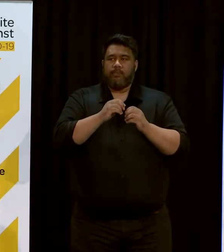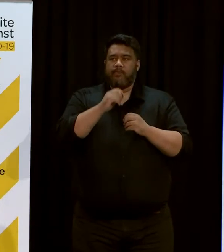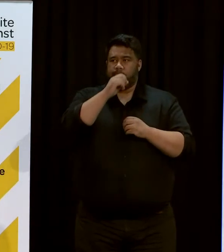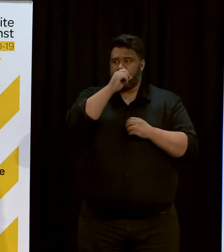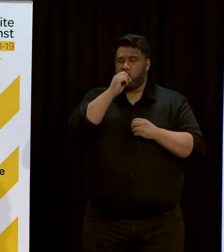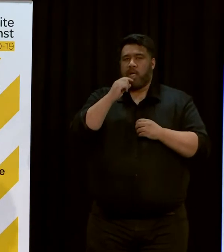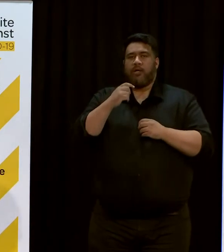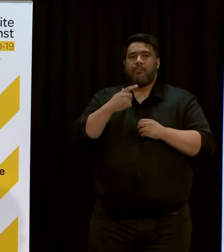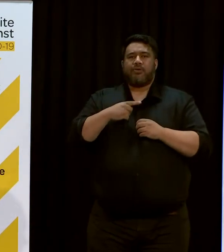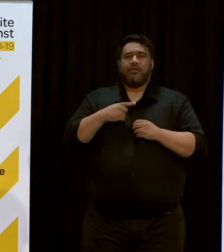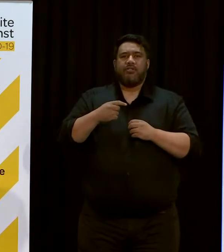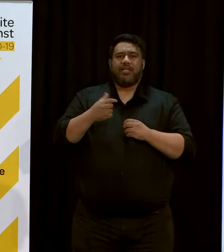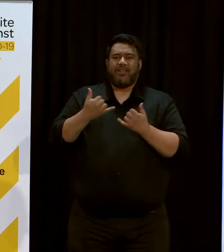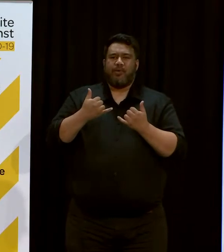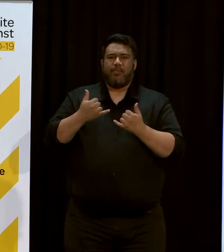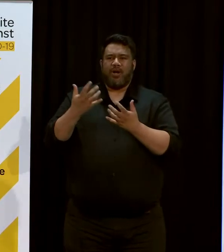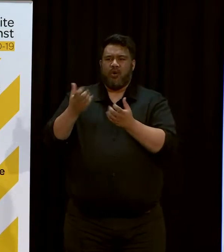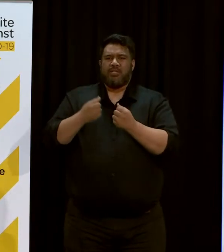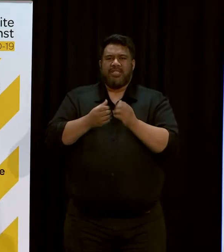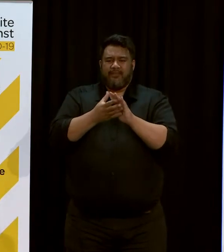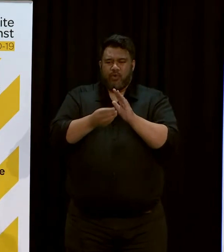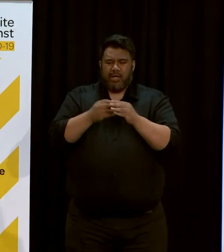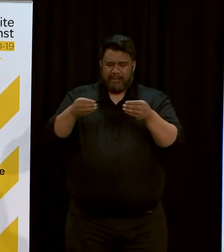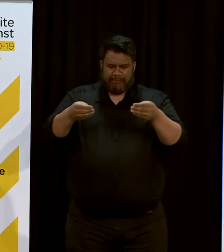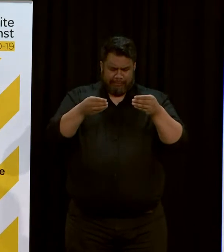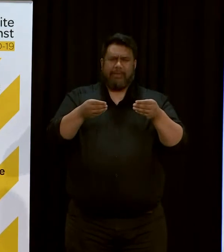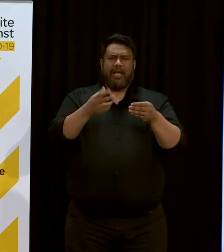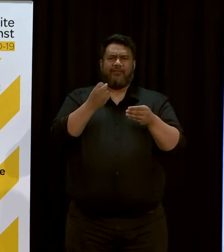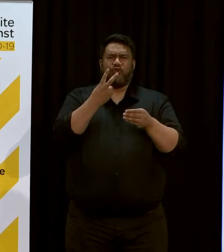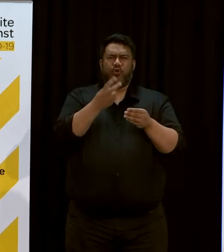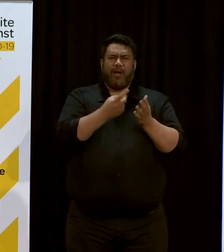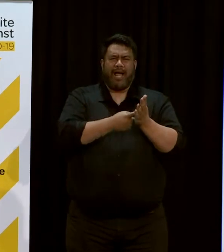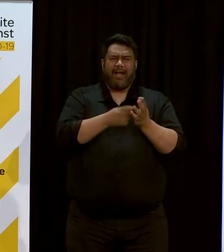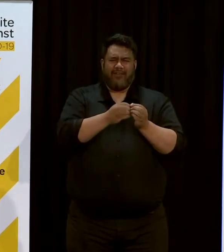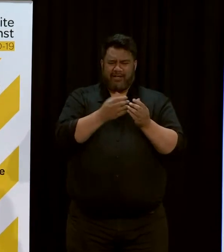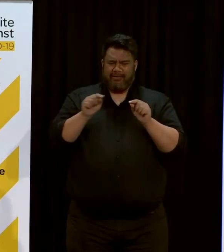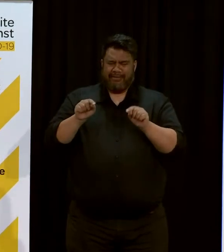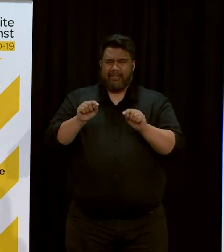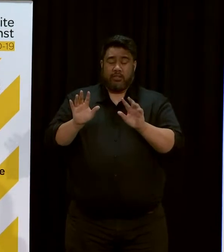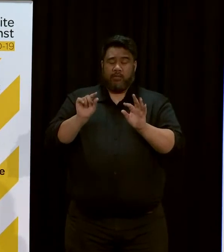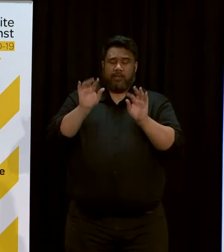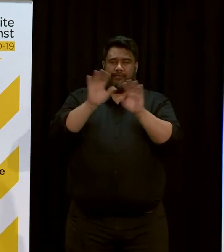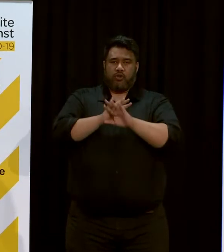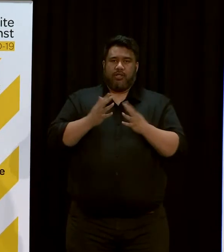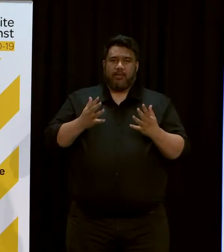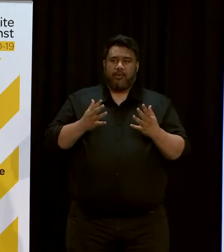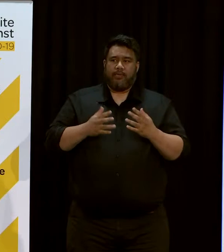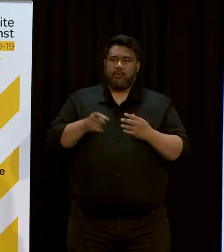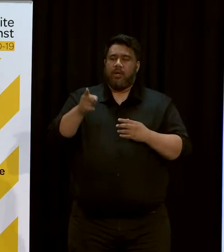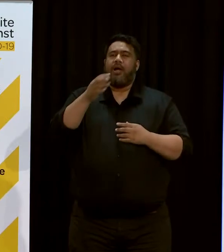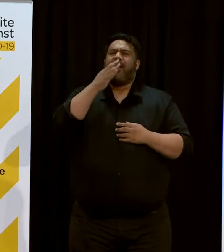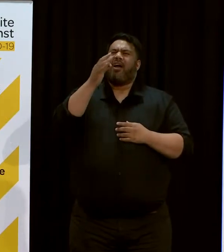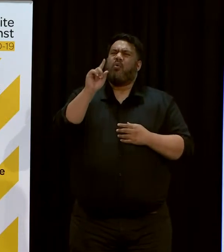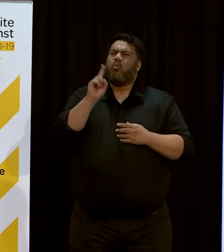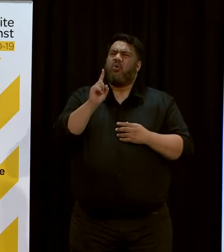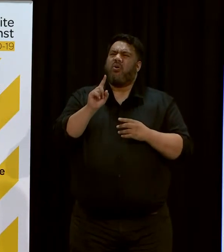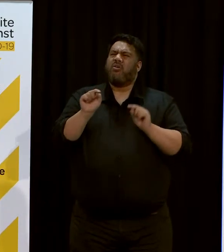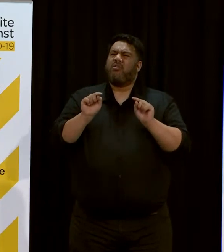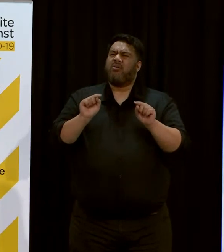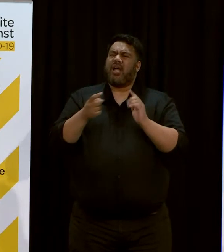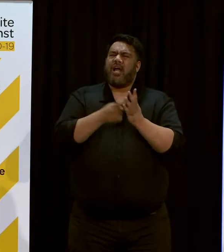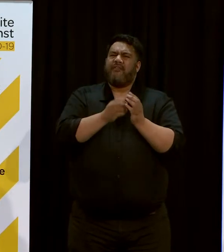2 different R values at the moment, so it can be a little difficult to find the pathway through. They're